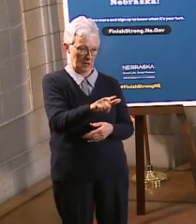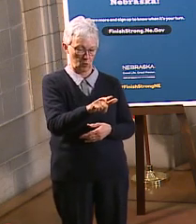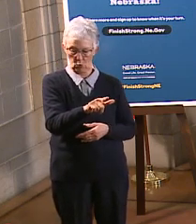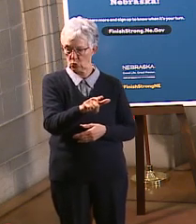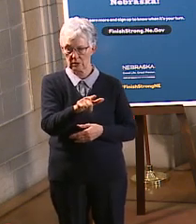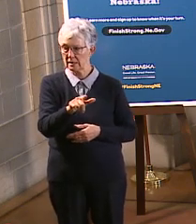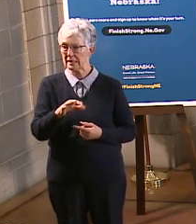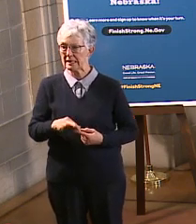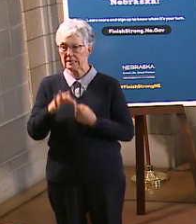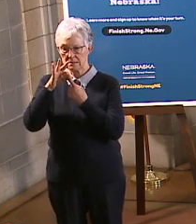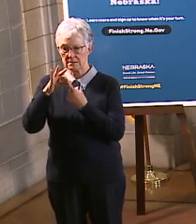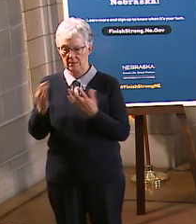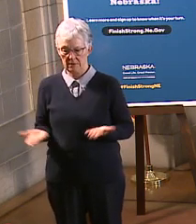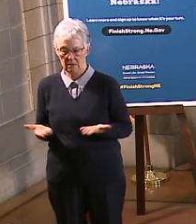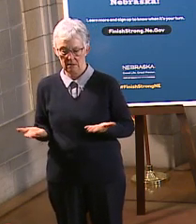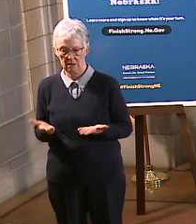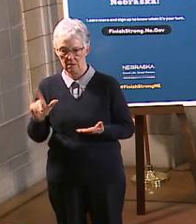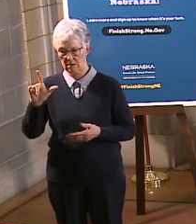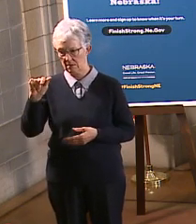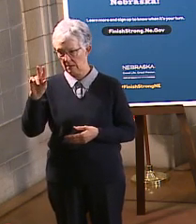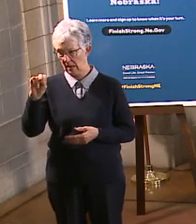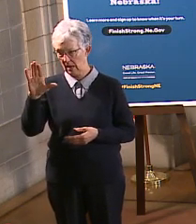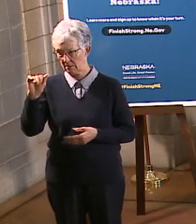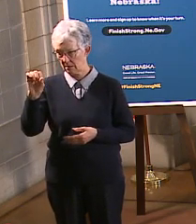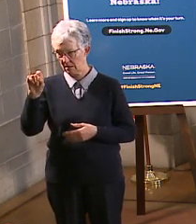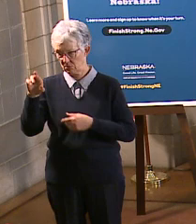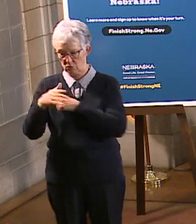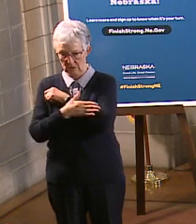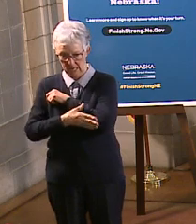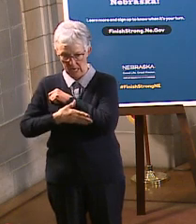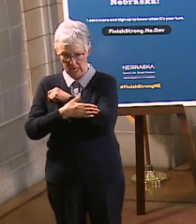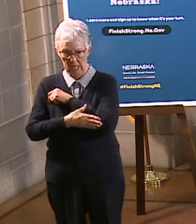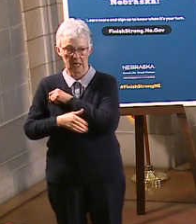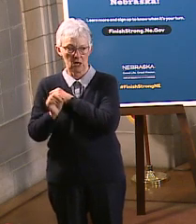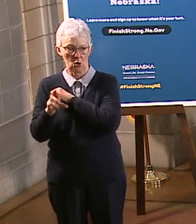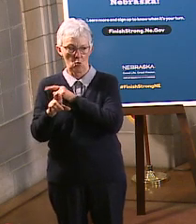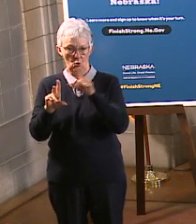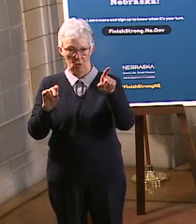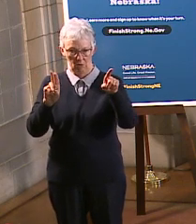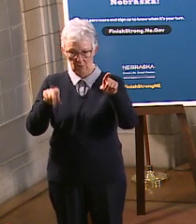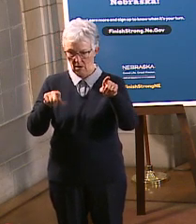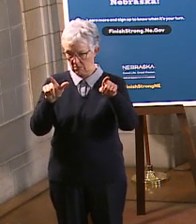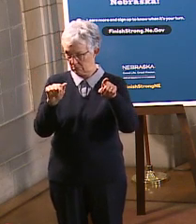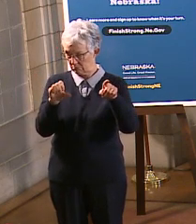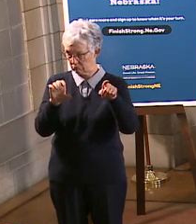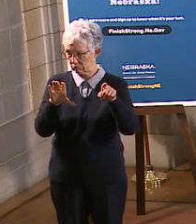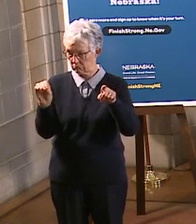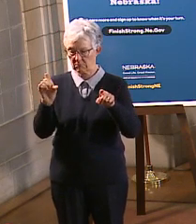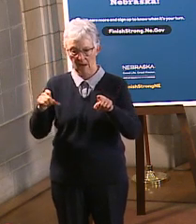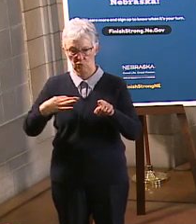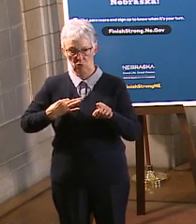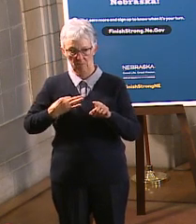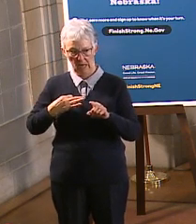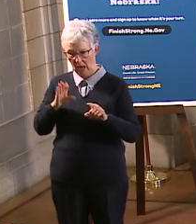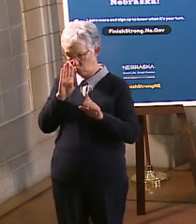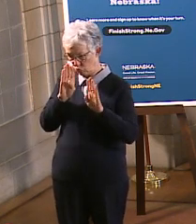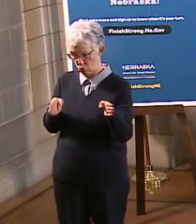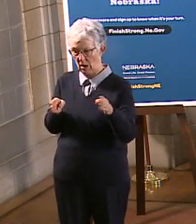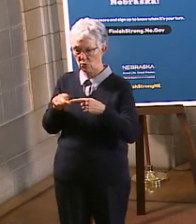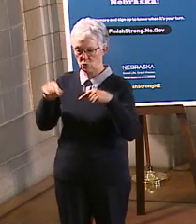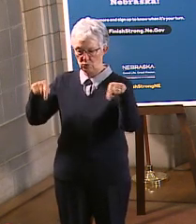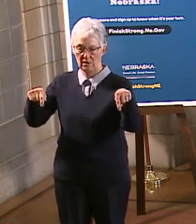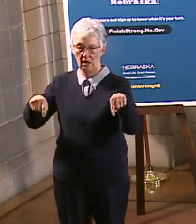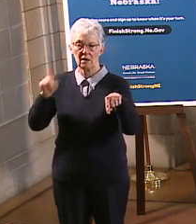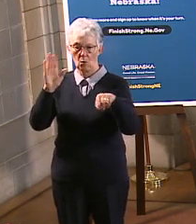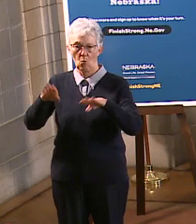Lancaster County, Douglas County, Omaha, and Lincoln, you can apply directly to those entities, and as Shannon said, those will be up in March. But if you're